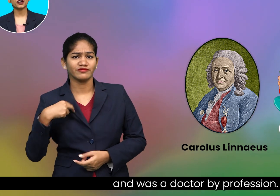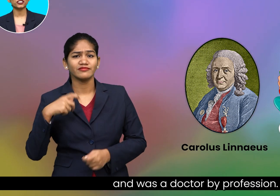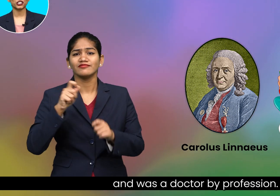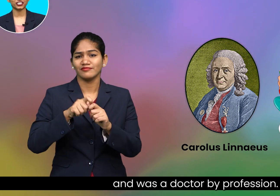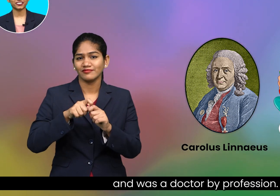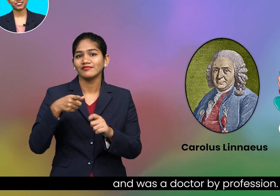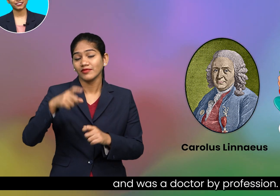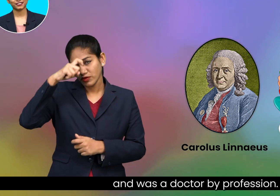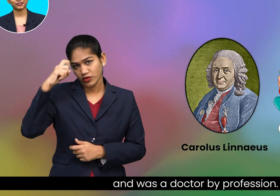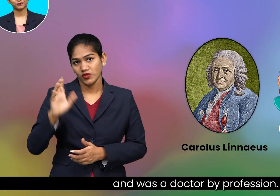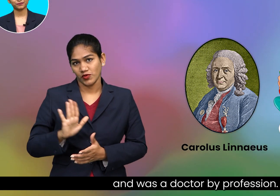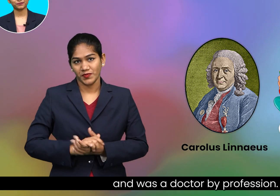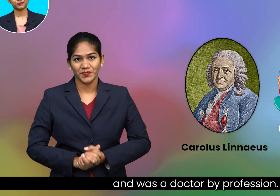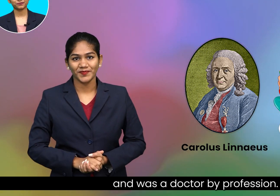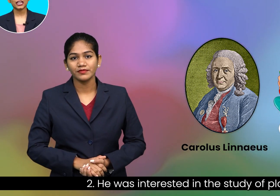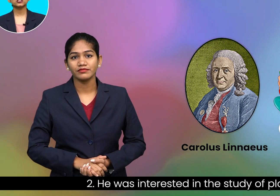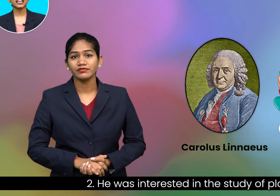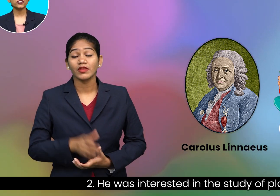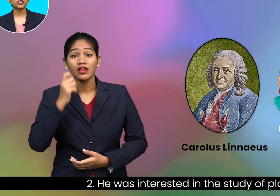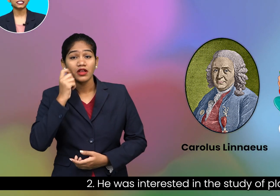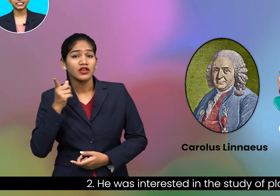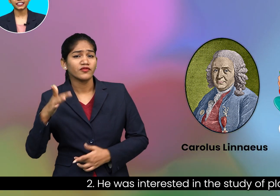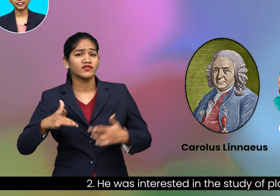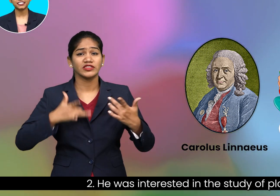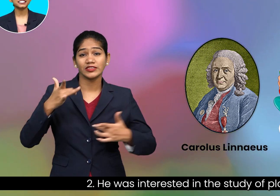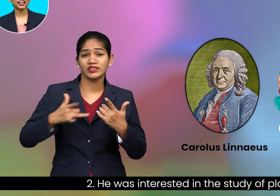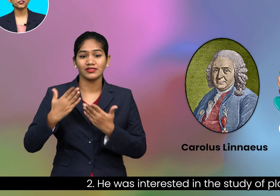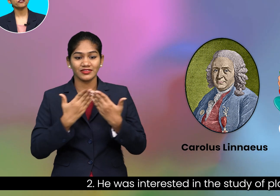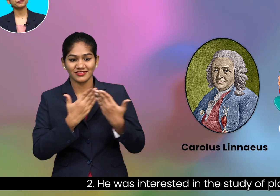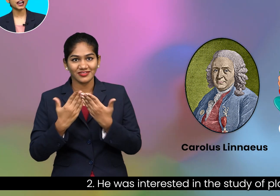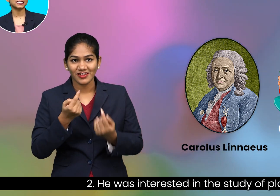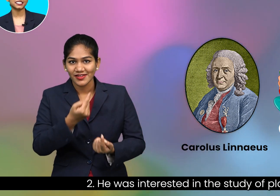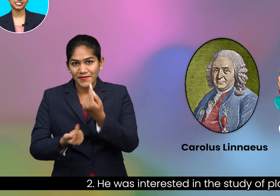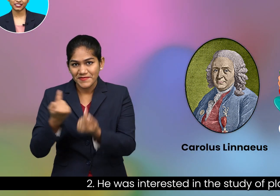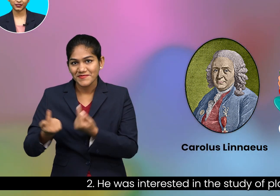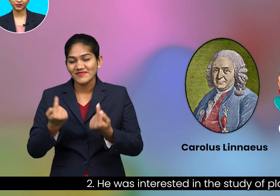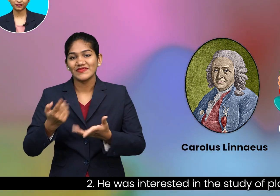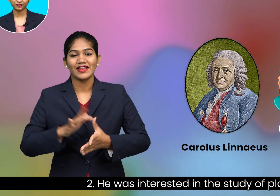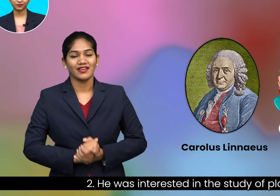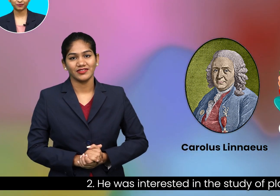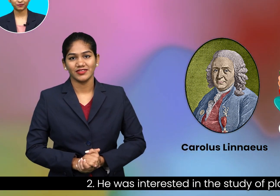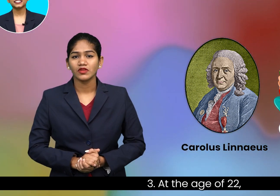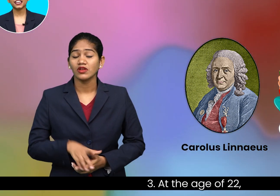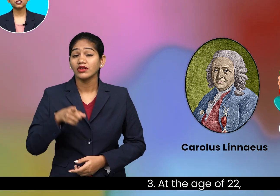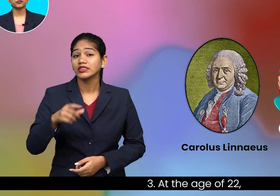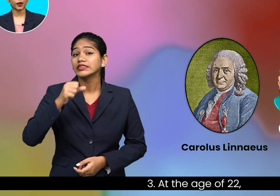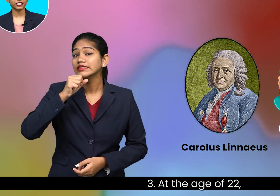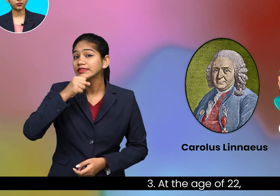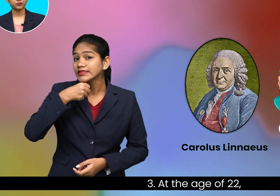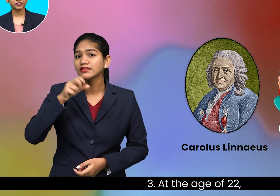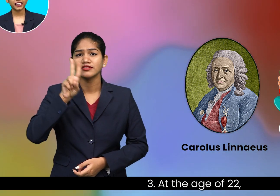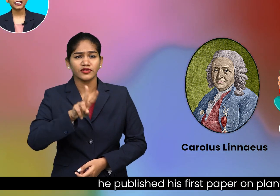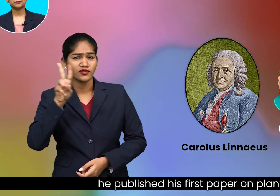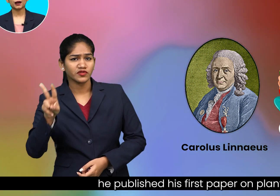by profession. He was interested in the study of plants. At the age of